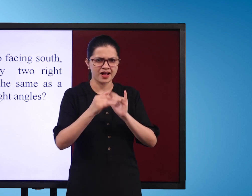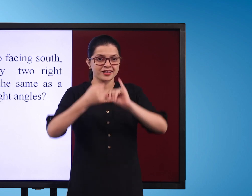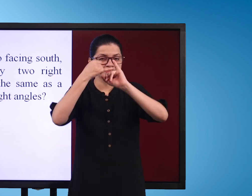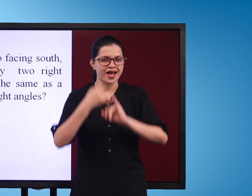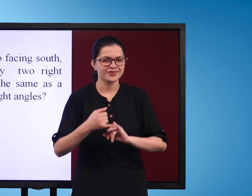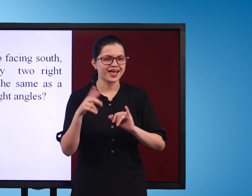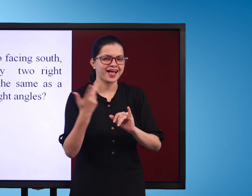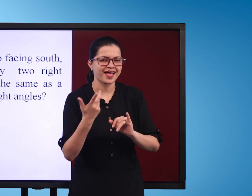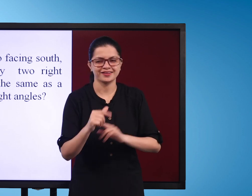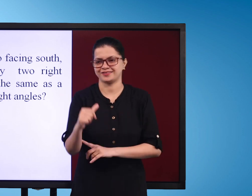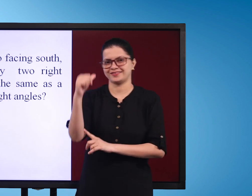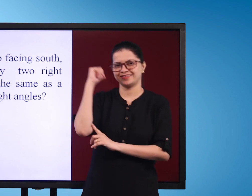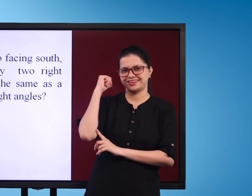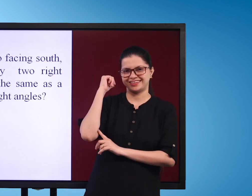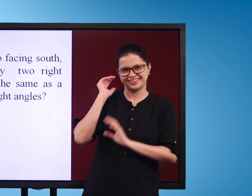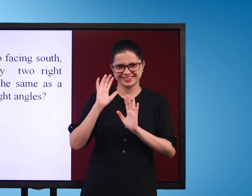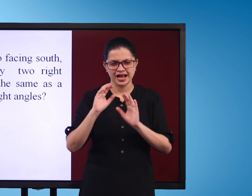you have turned by 2 right angles.